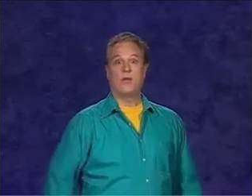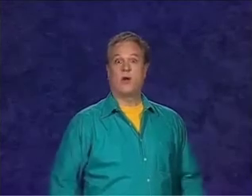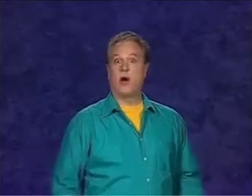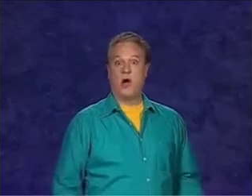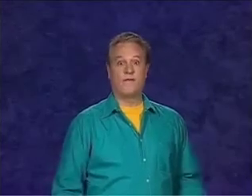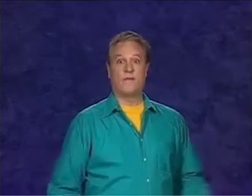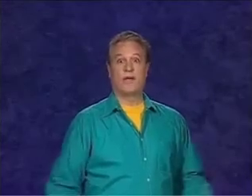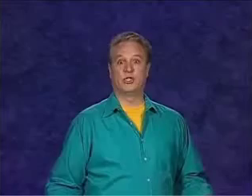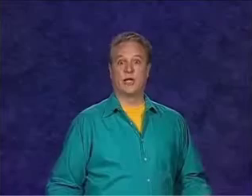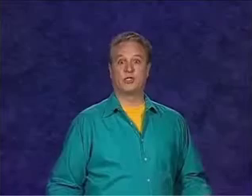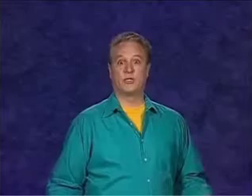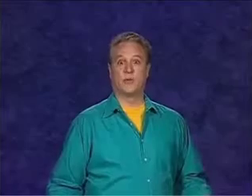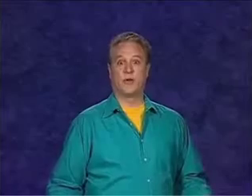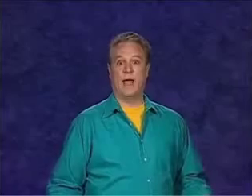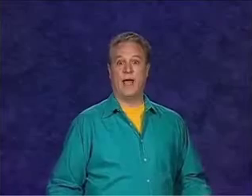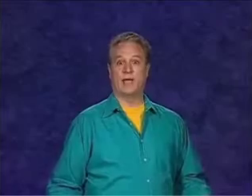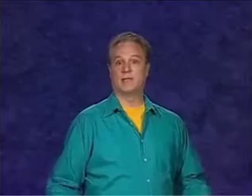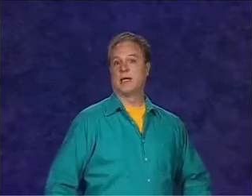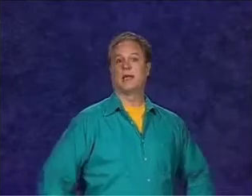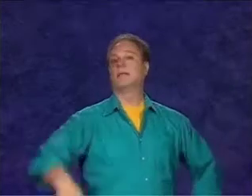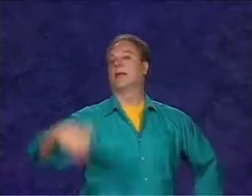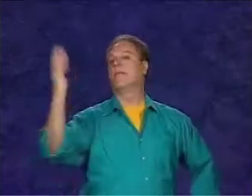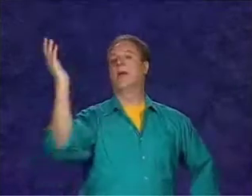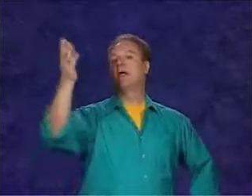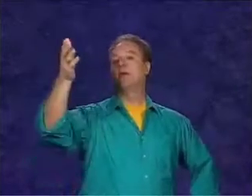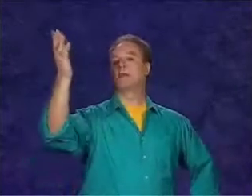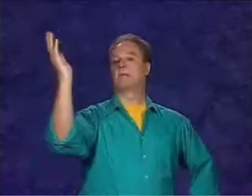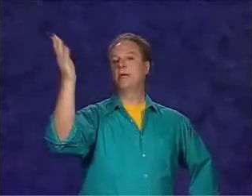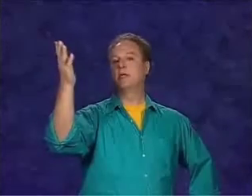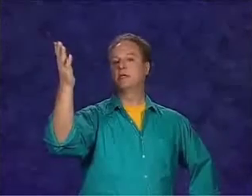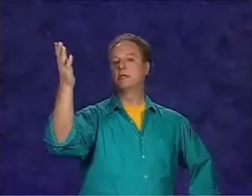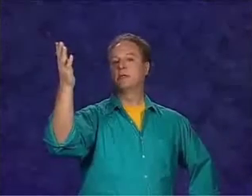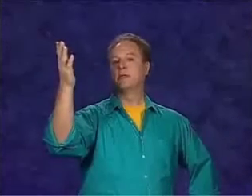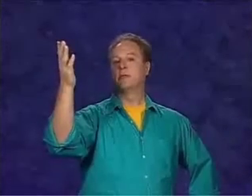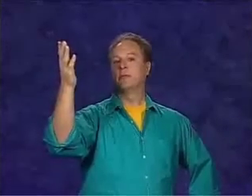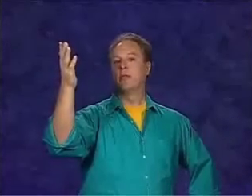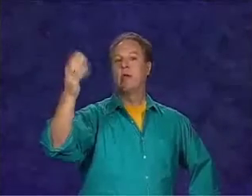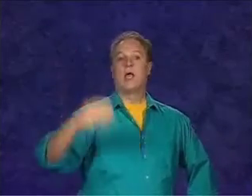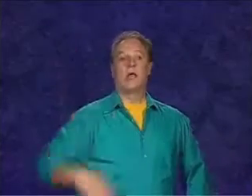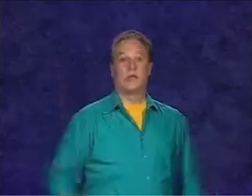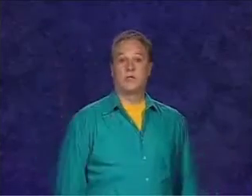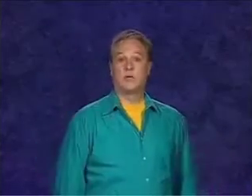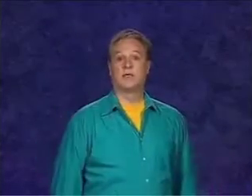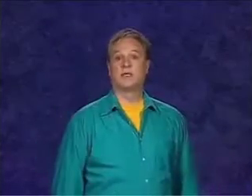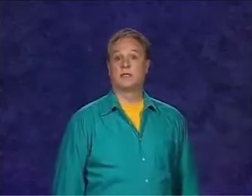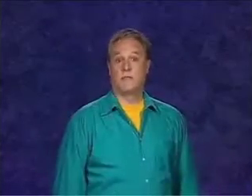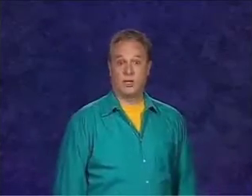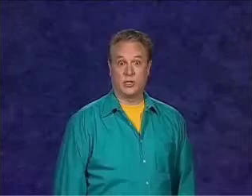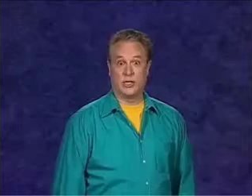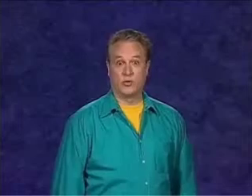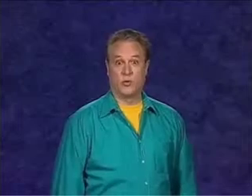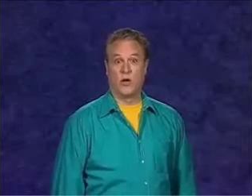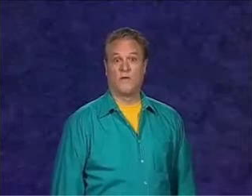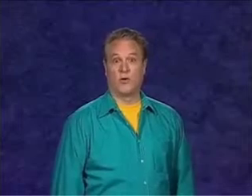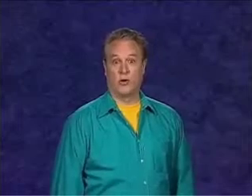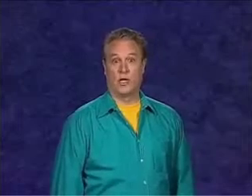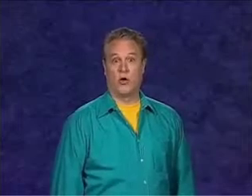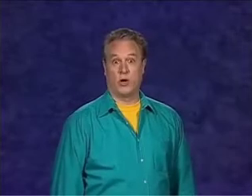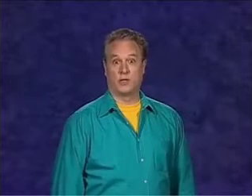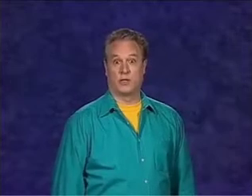People often make gestures with their hands as they make their speeches. This was especially true of early